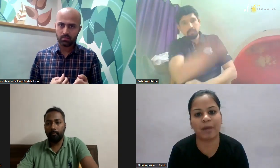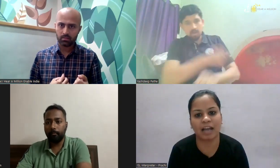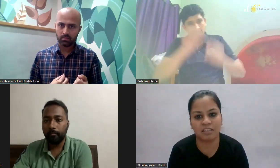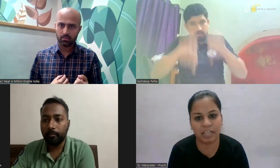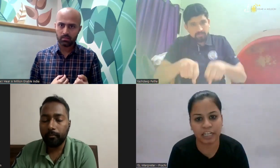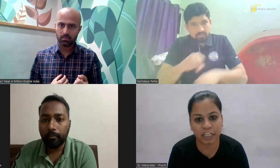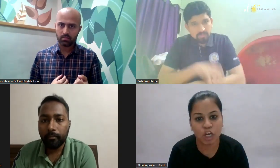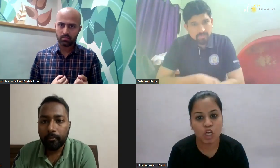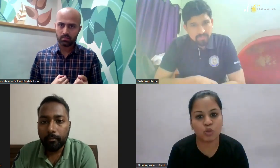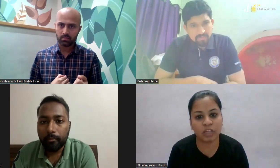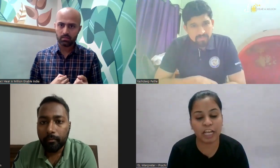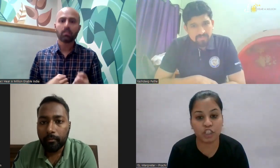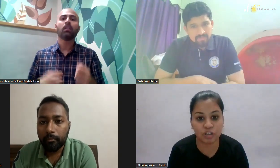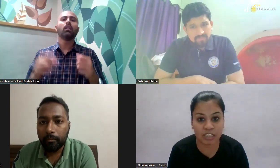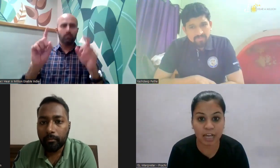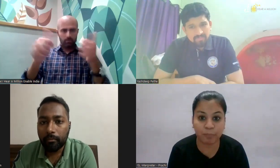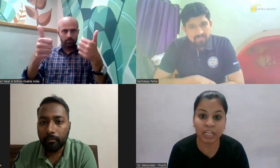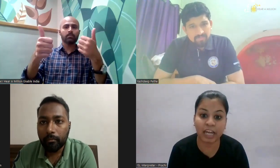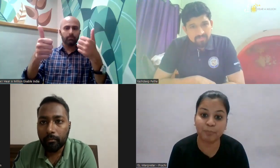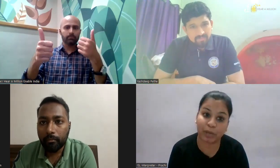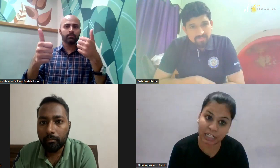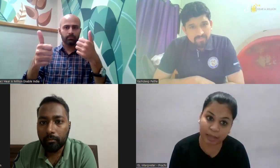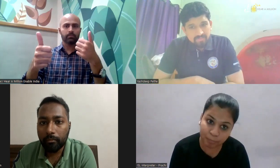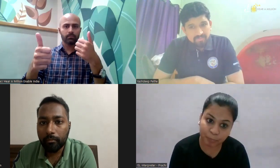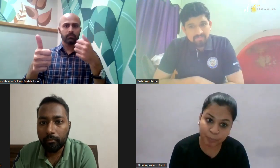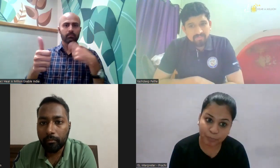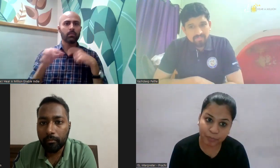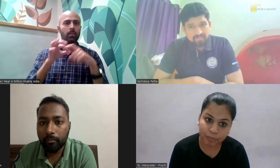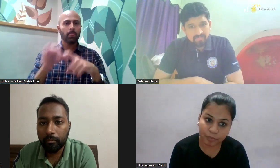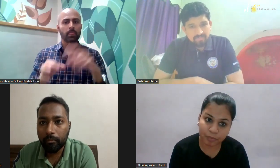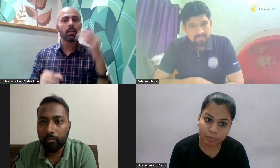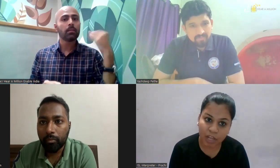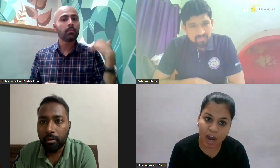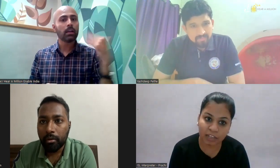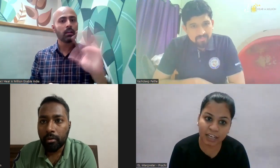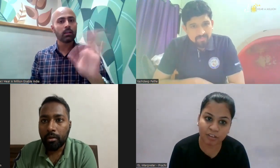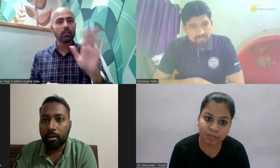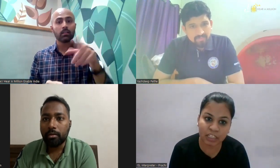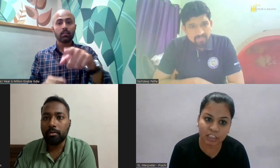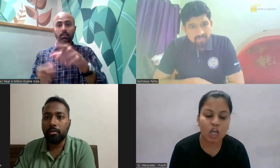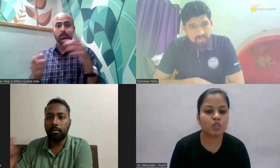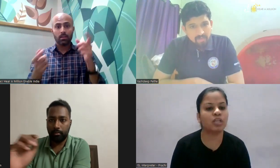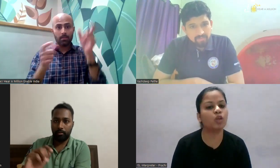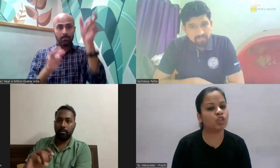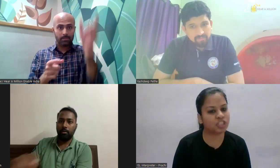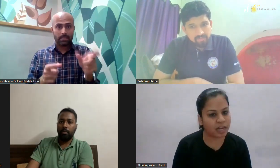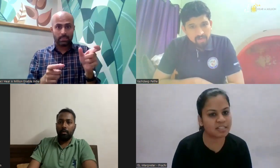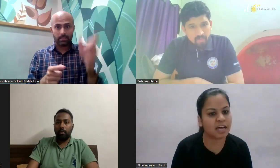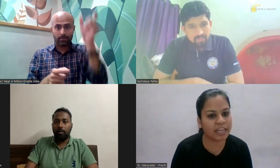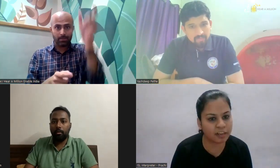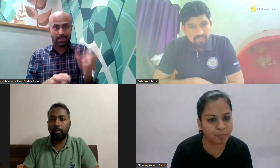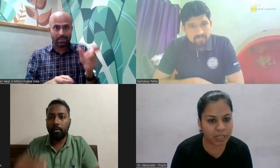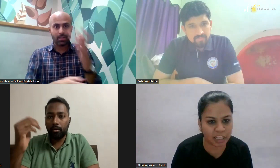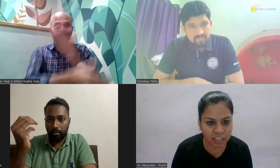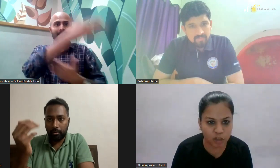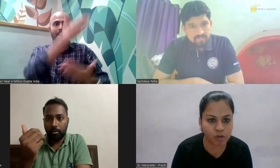met some accident, so the insurance company can pay them. Are they covered with this? So now Tushar is